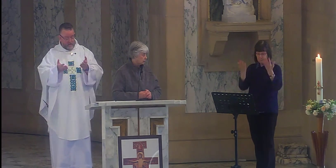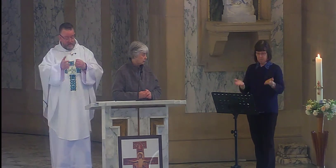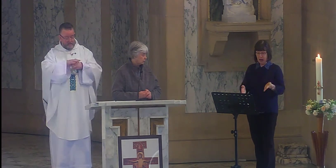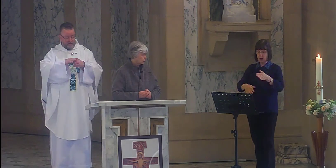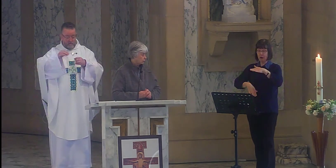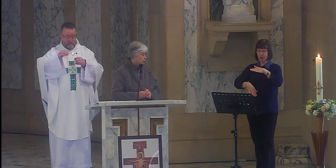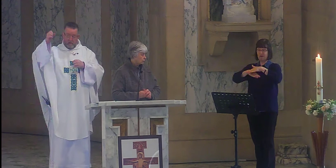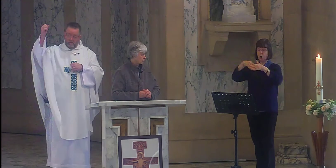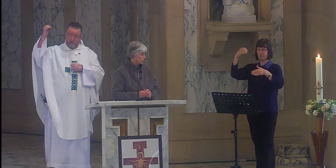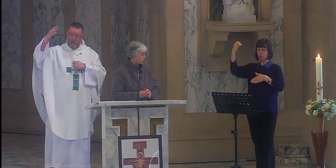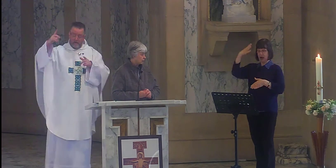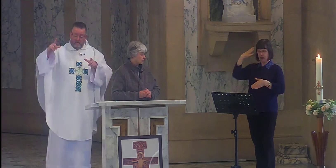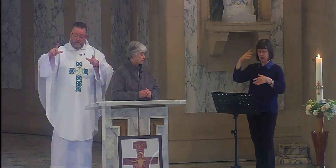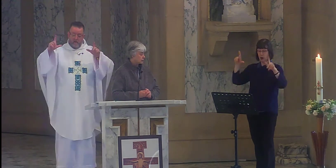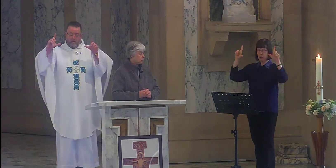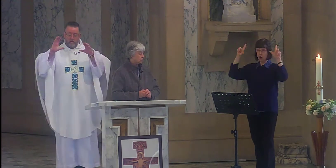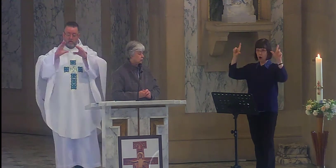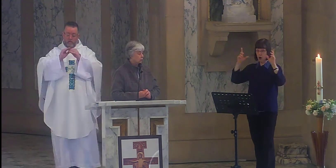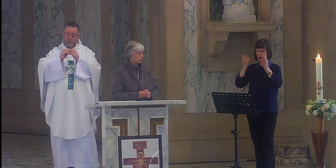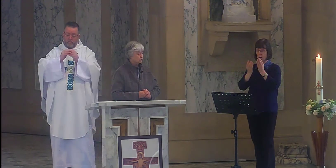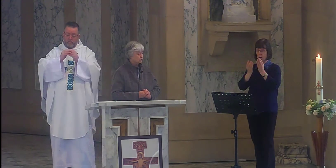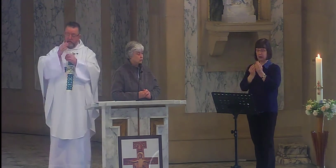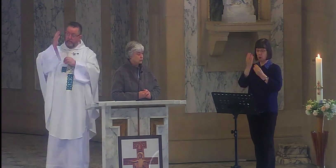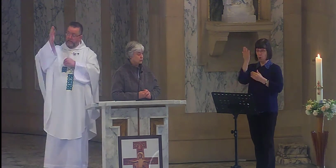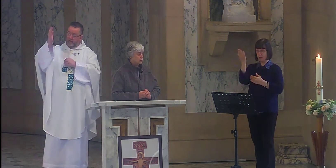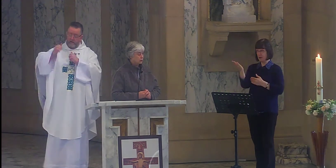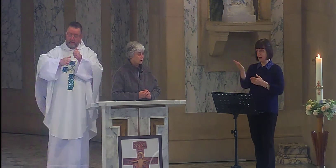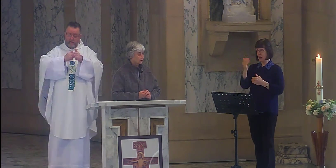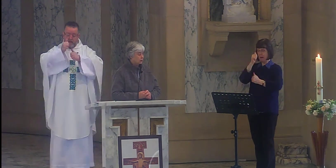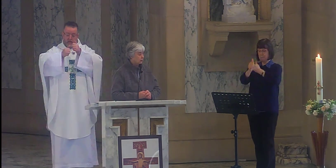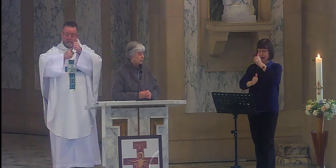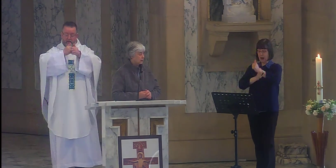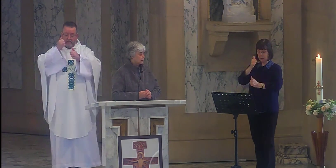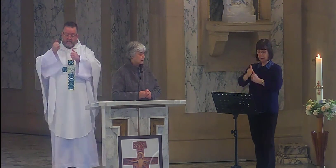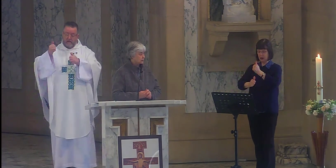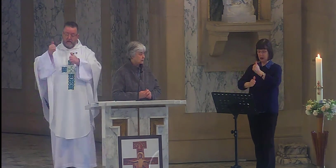Hail Mary, full of grace. The Lord is with thee.